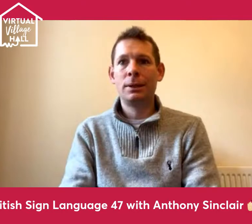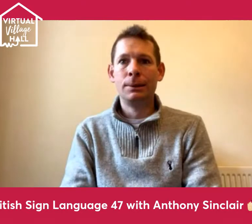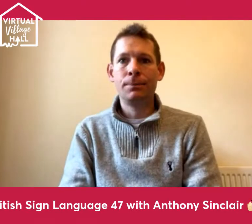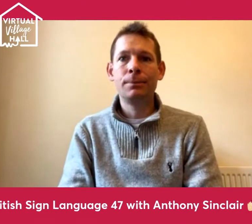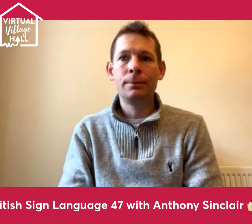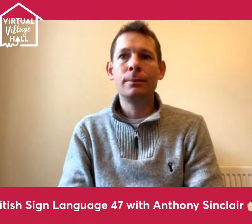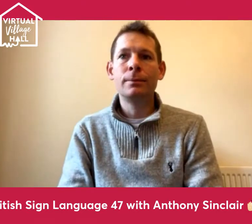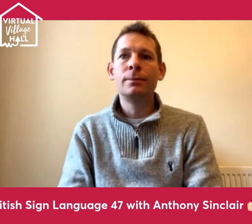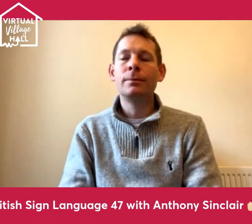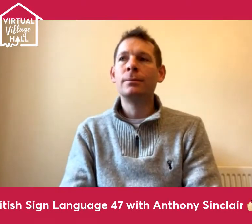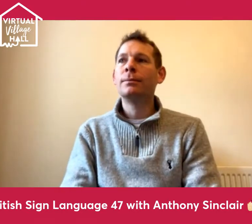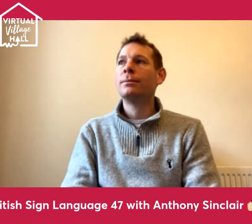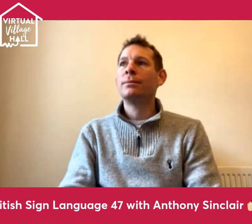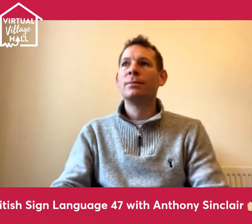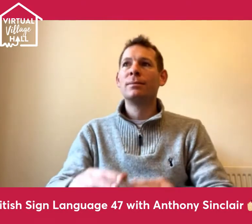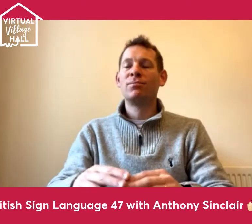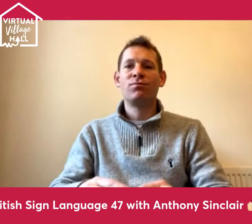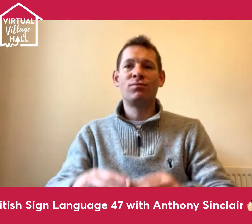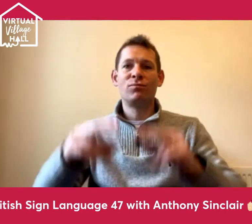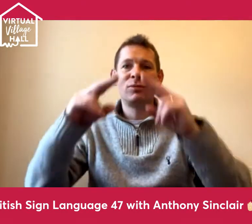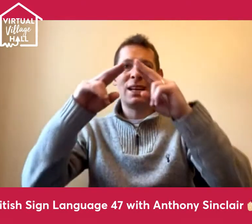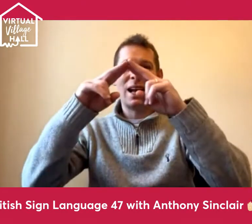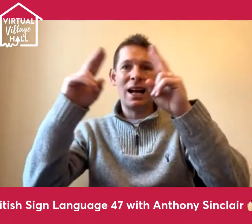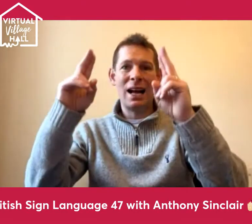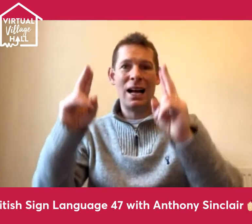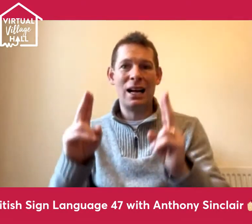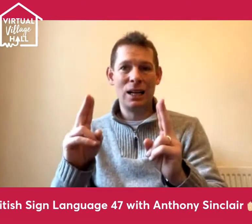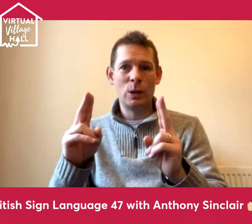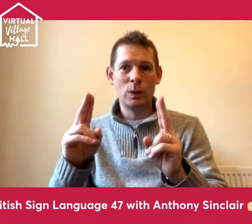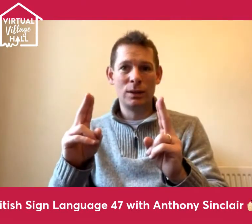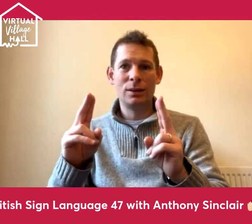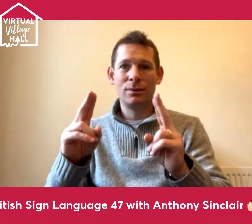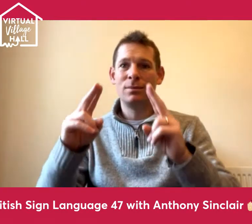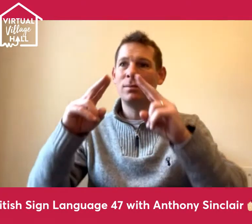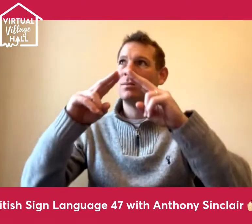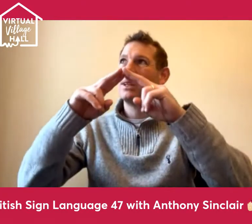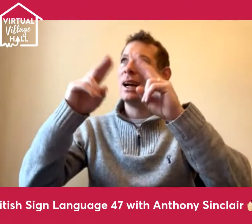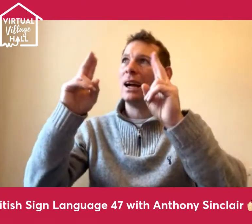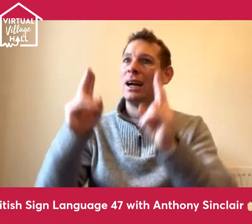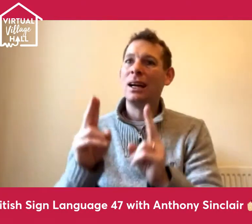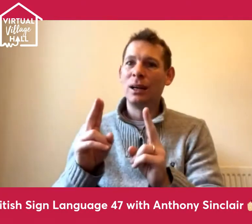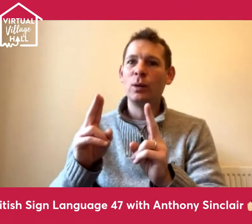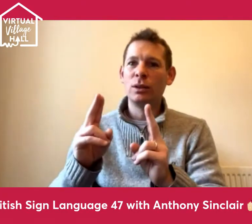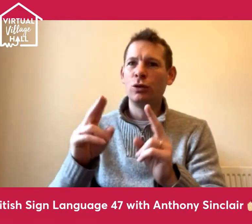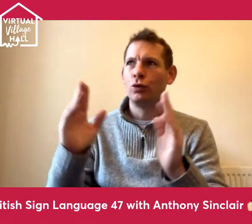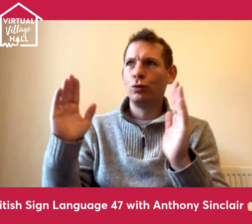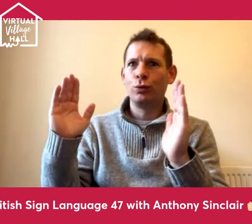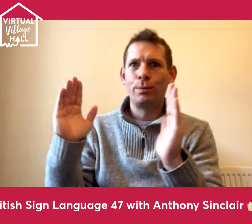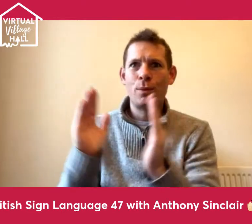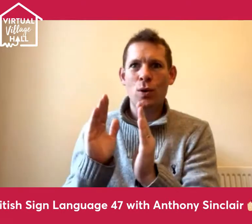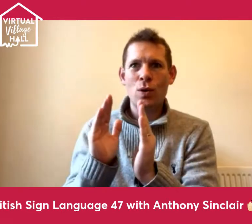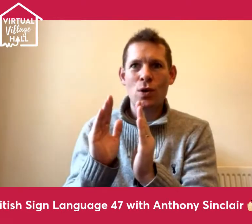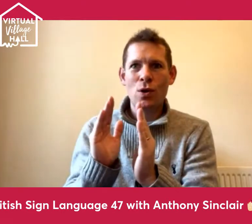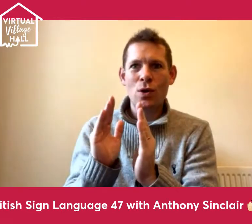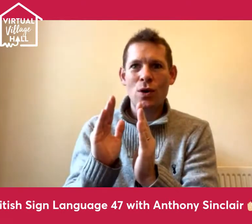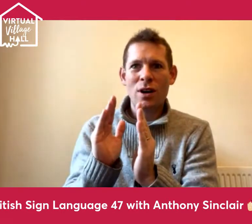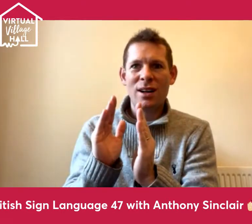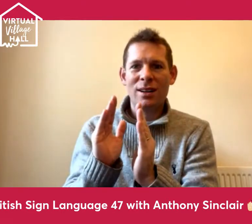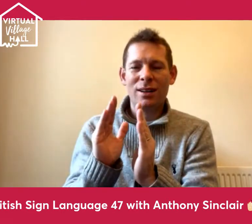So for example, you might want to say your house is small.